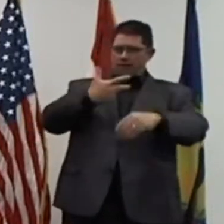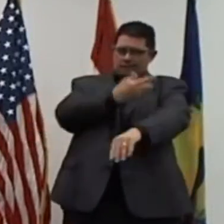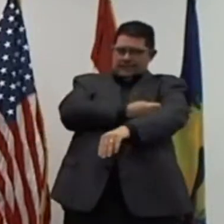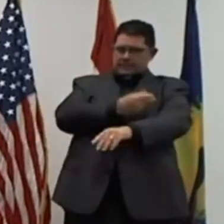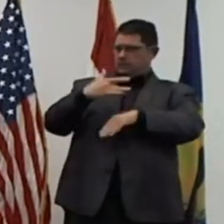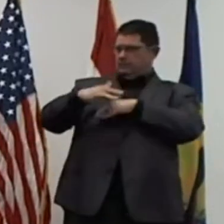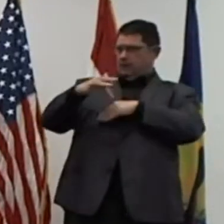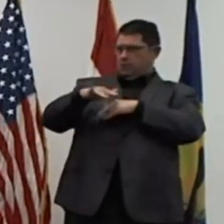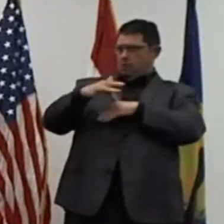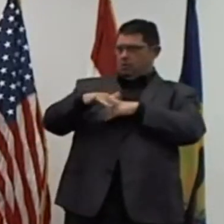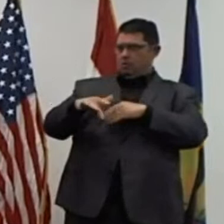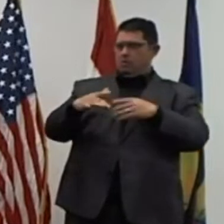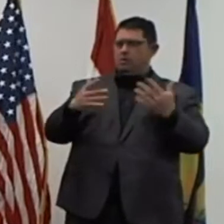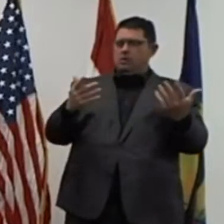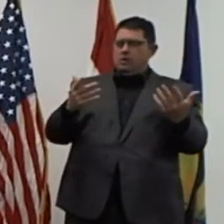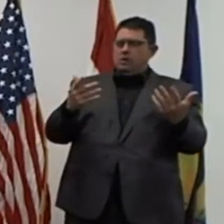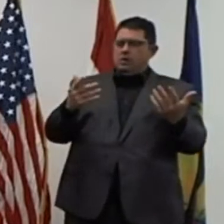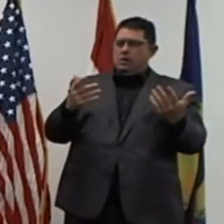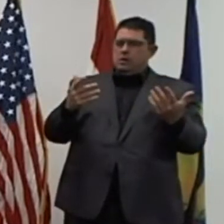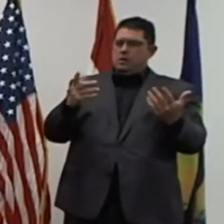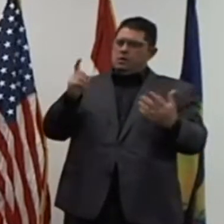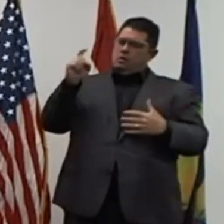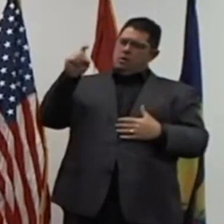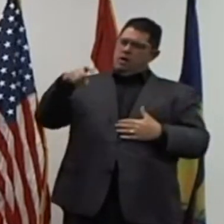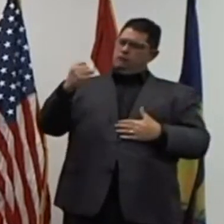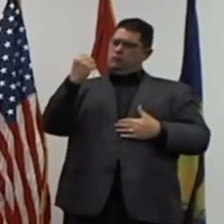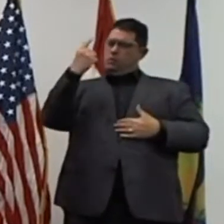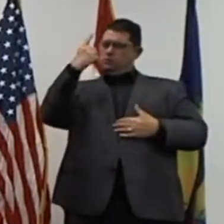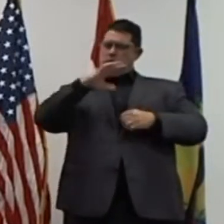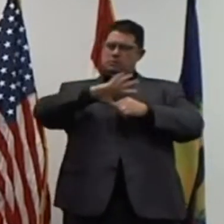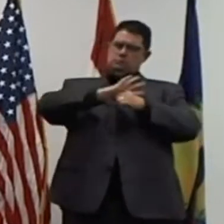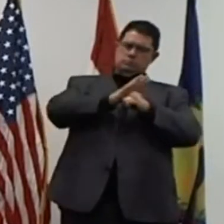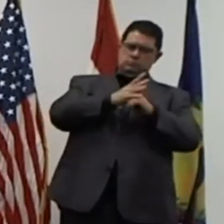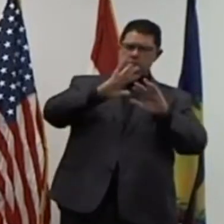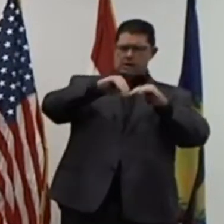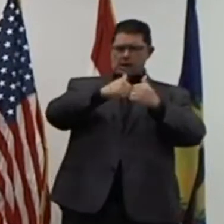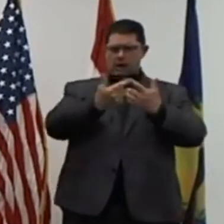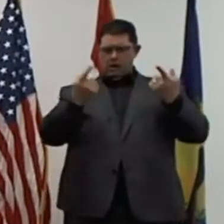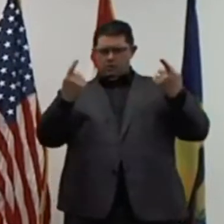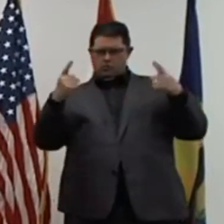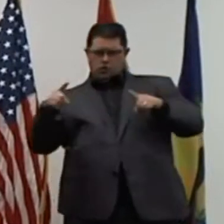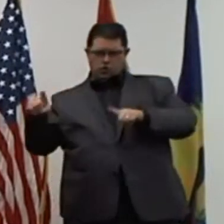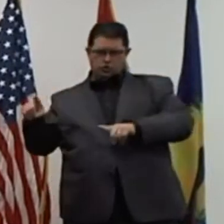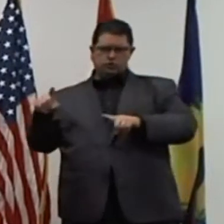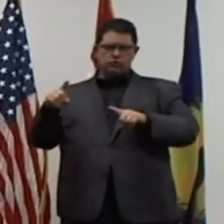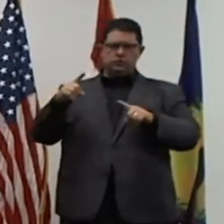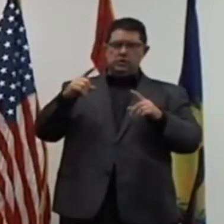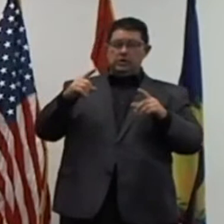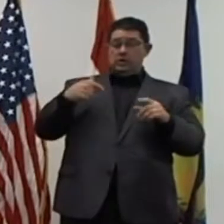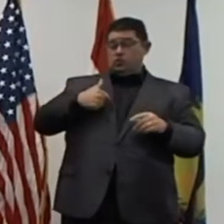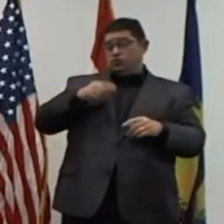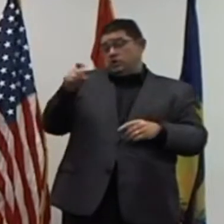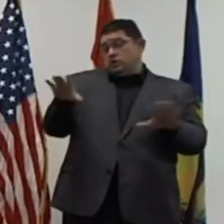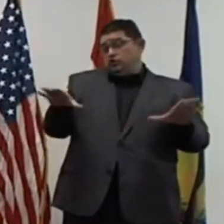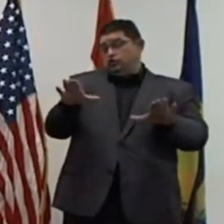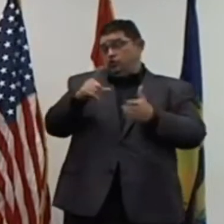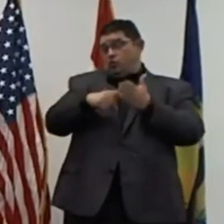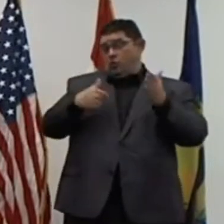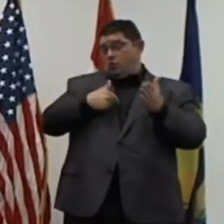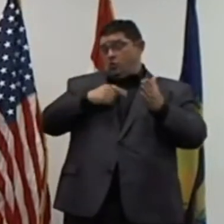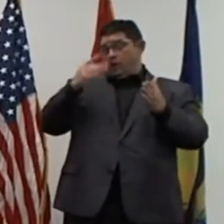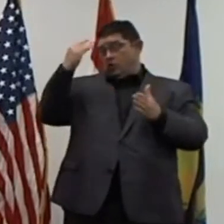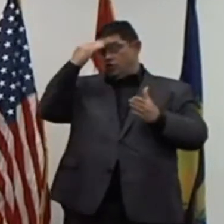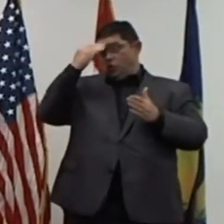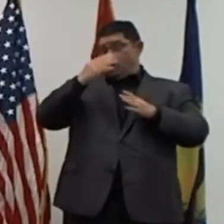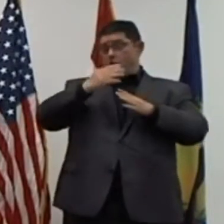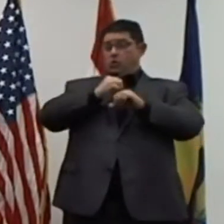available, we have to understand how this virus works, we have to respect how it works, and we have to do what we know works to limit its spread